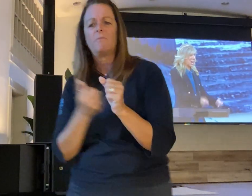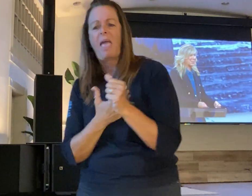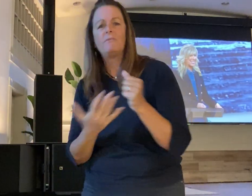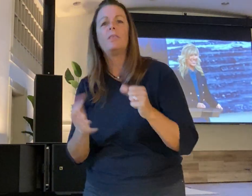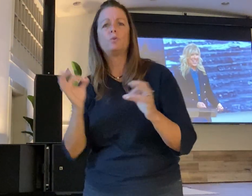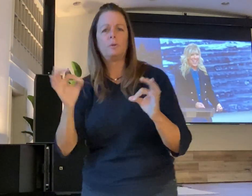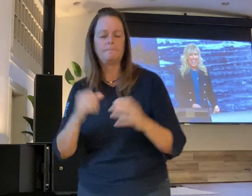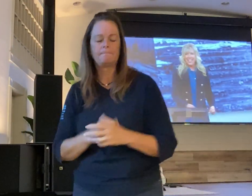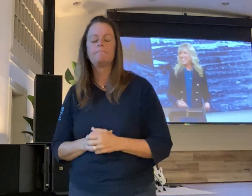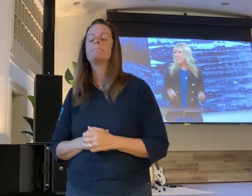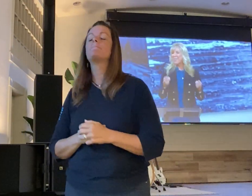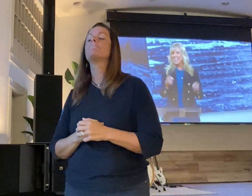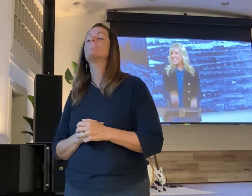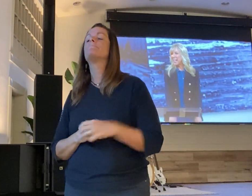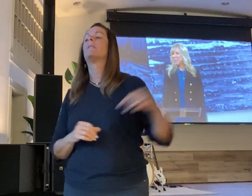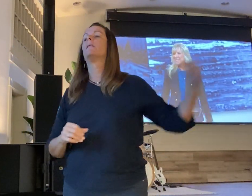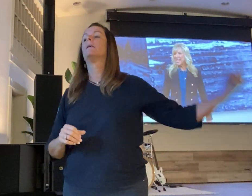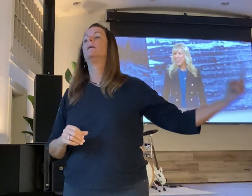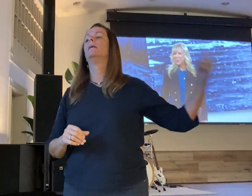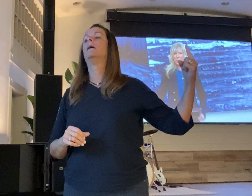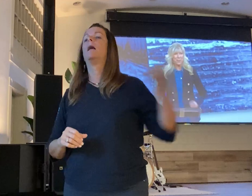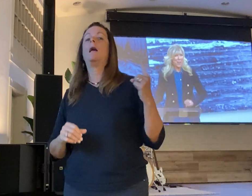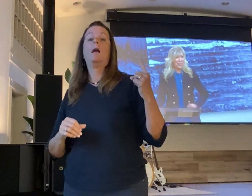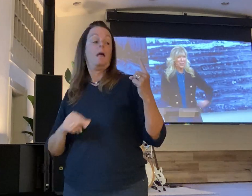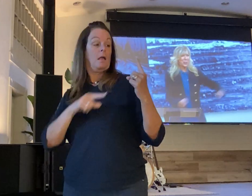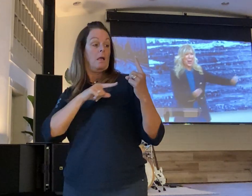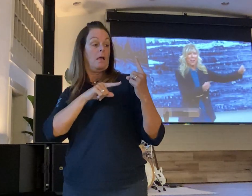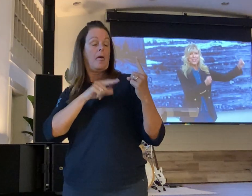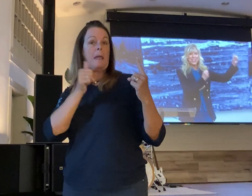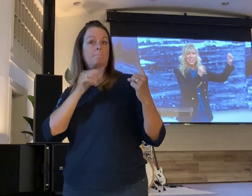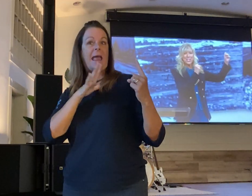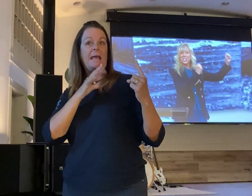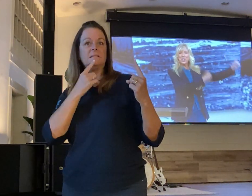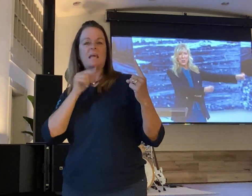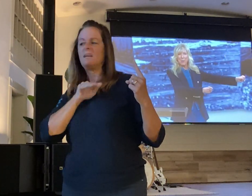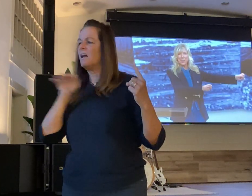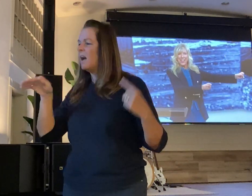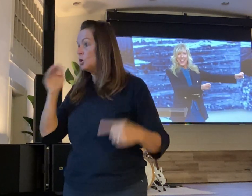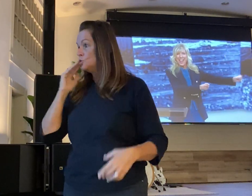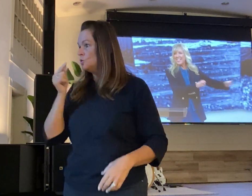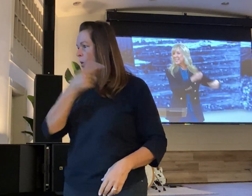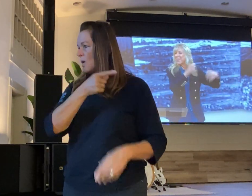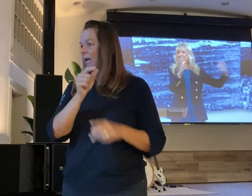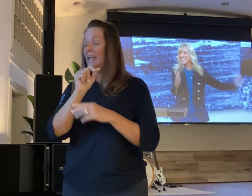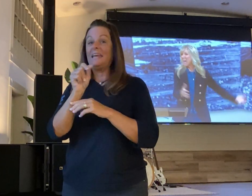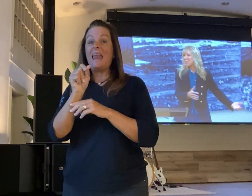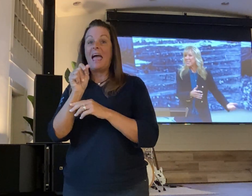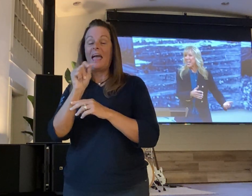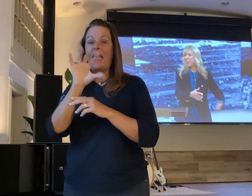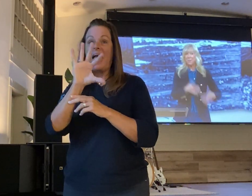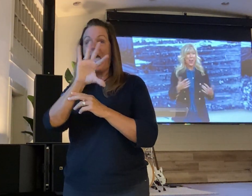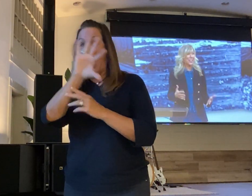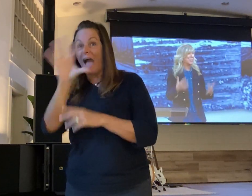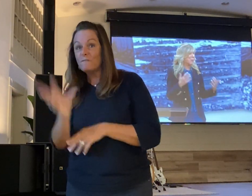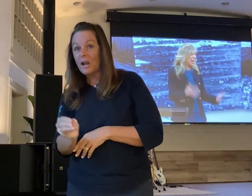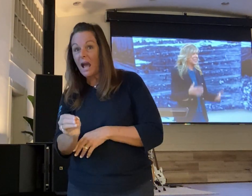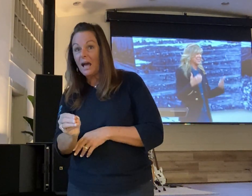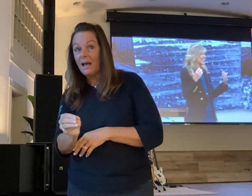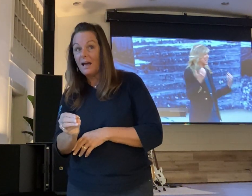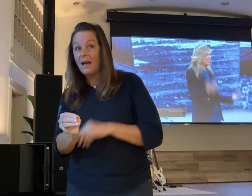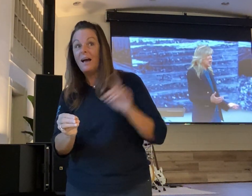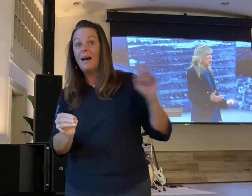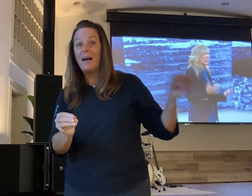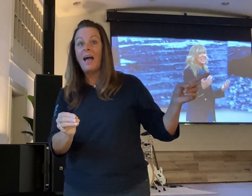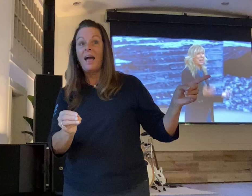to mine for diamonds. And he didn't find any diamonds there, so he followed the crowd to Europe. And he didn't find any diamonds there, and